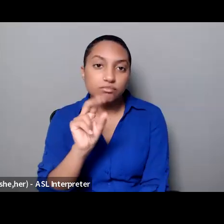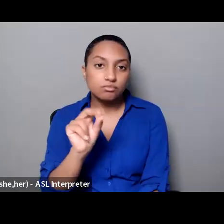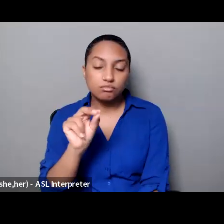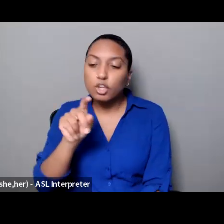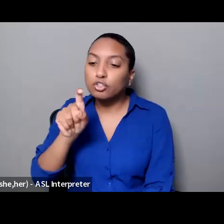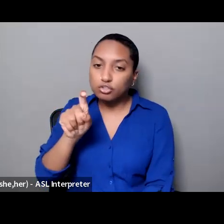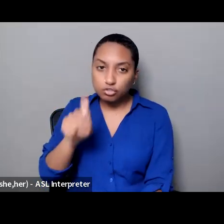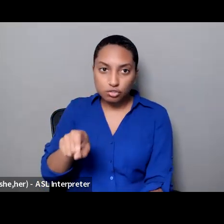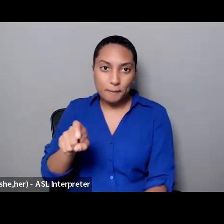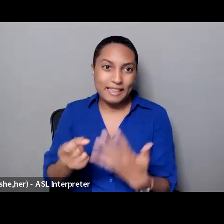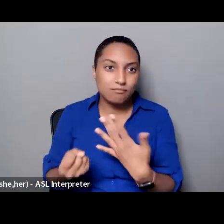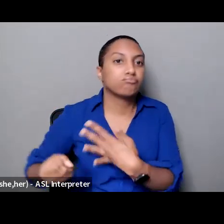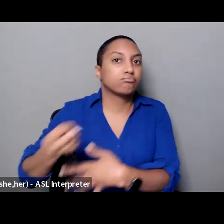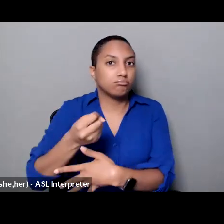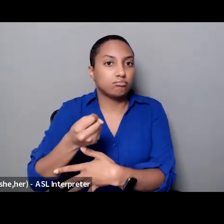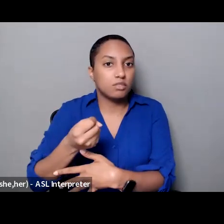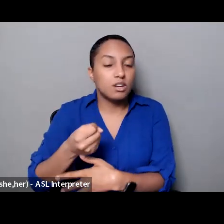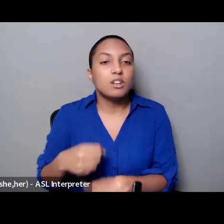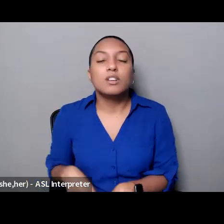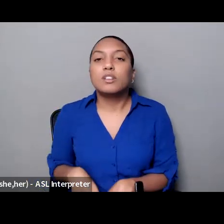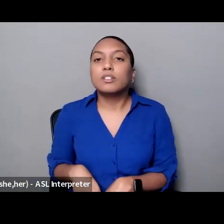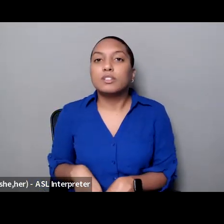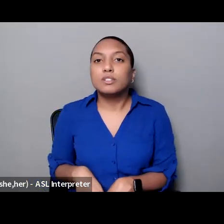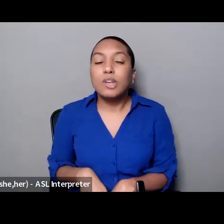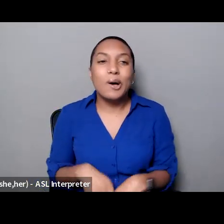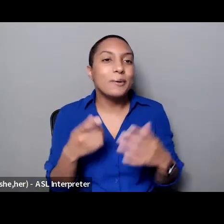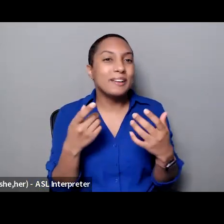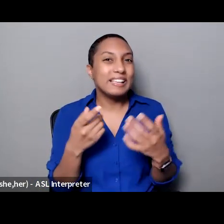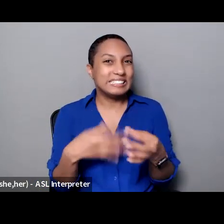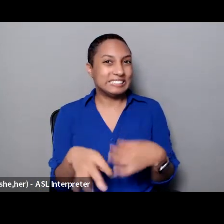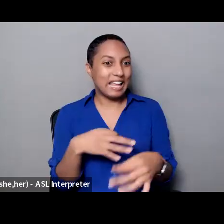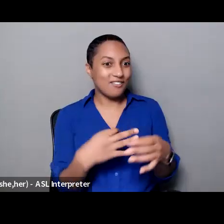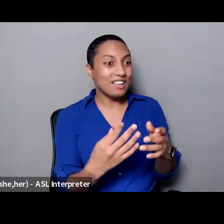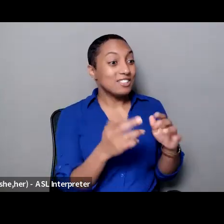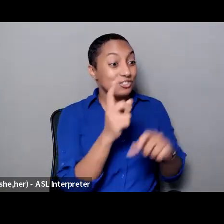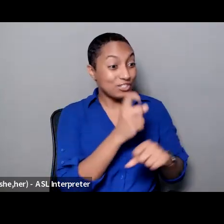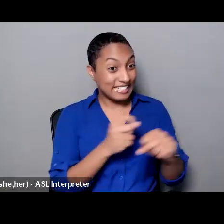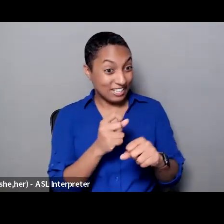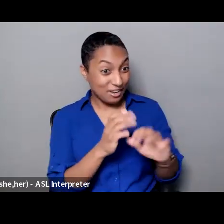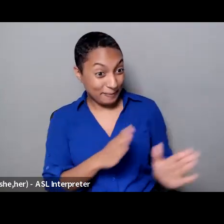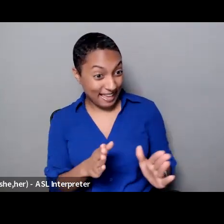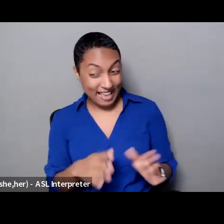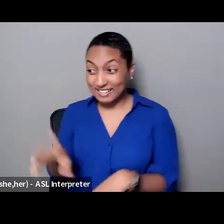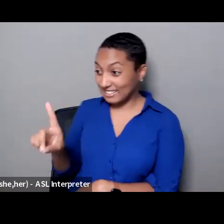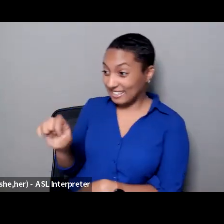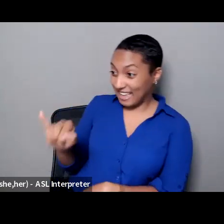having a strategic plan and then also having a DEI plan, you want to embed the two